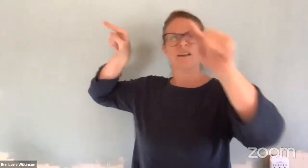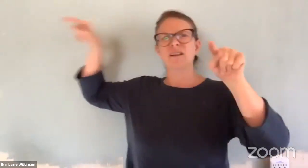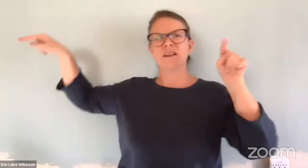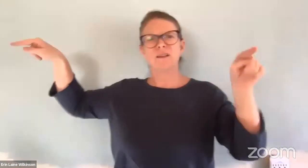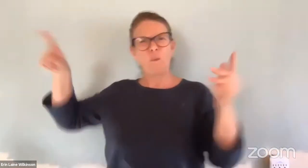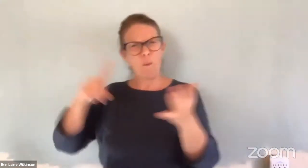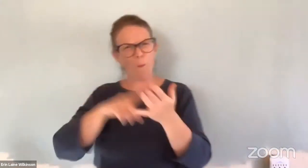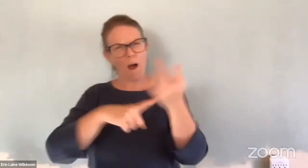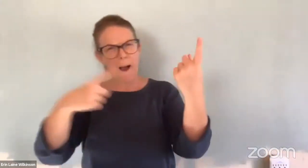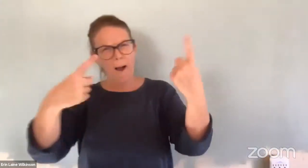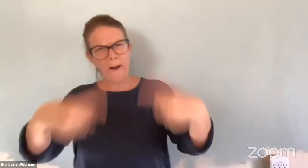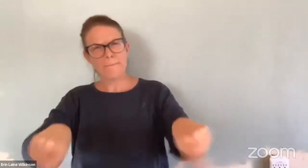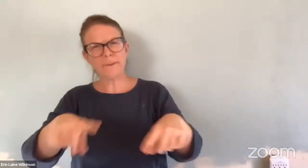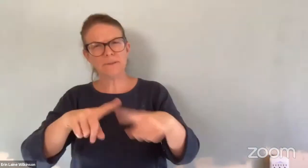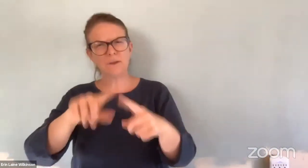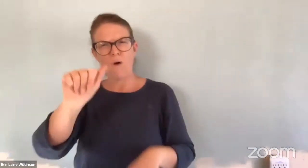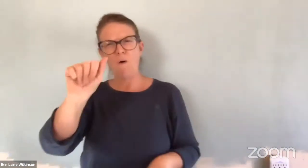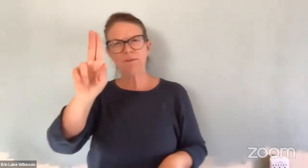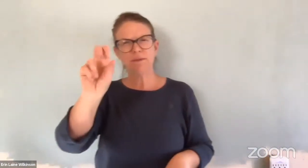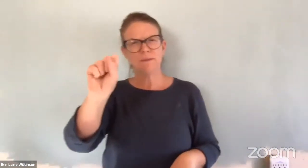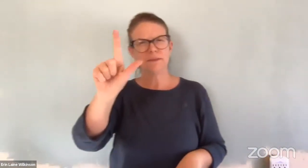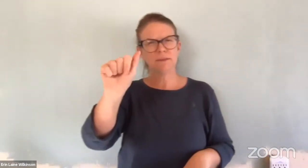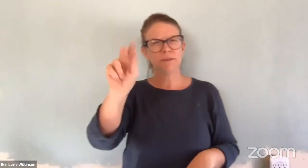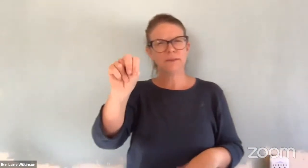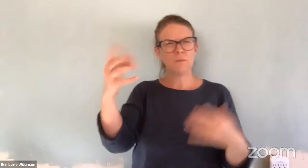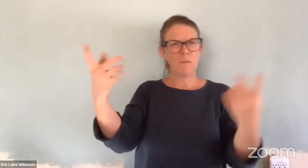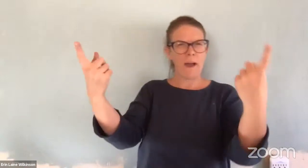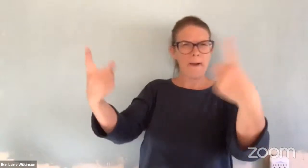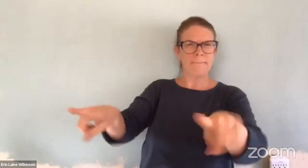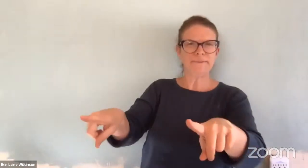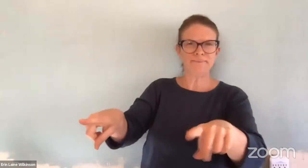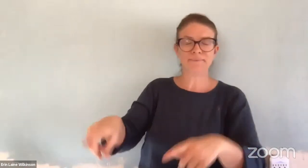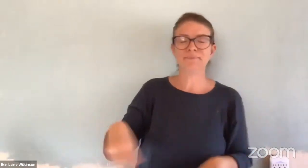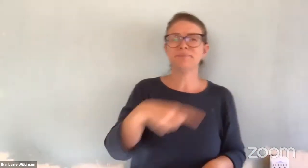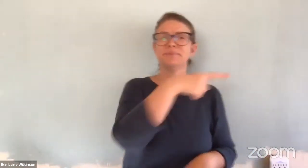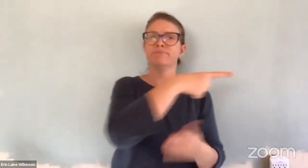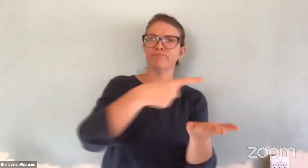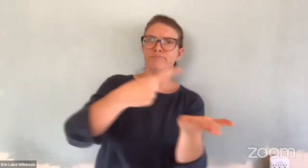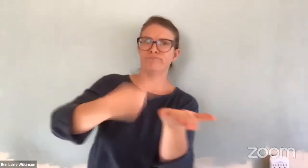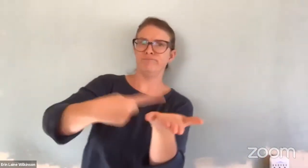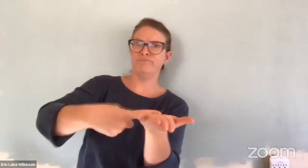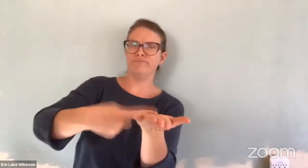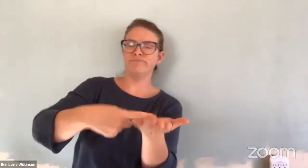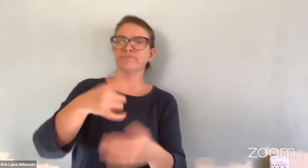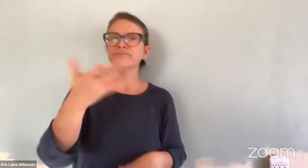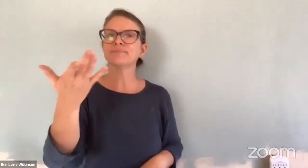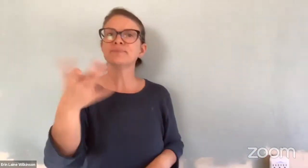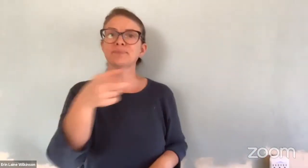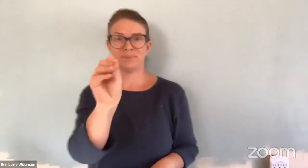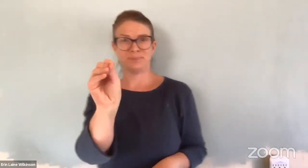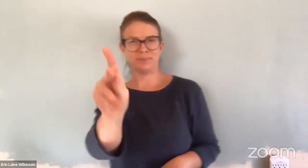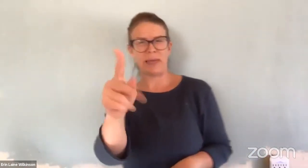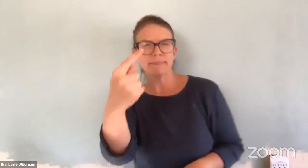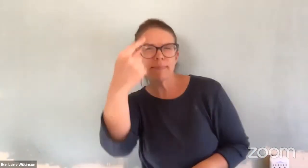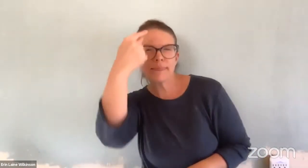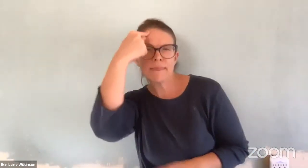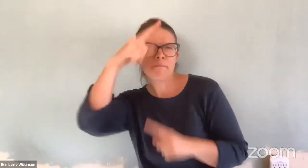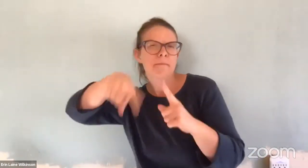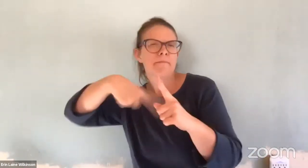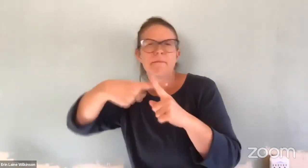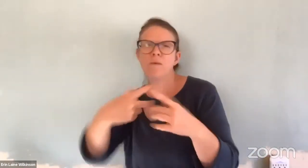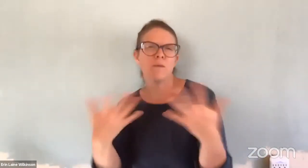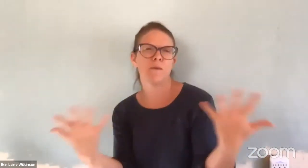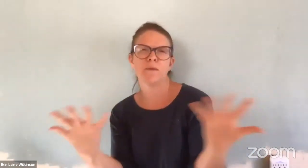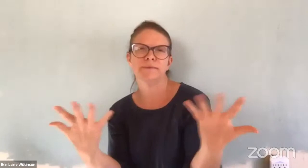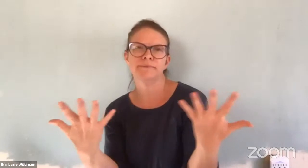deaf students were attending schools for the deaf. So what happened, I wonder, in terms of Aslan? So that is what he talks